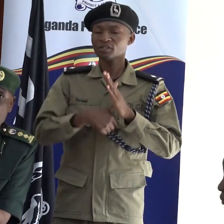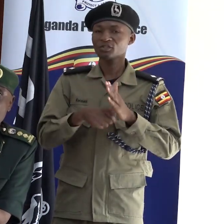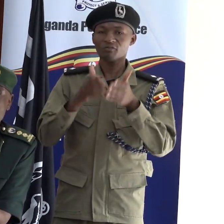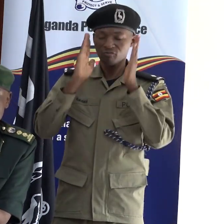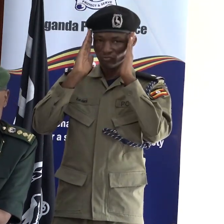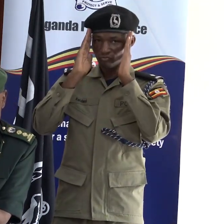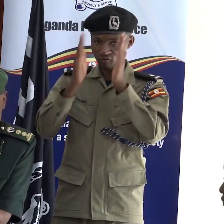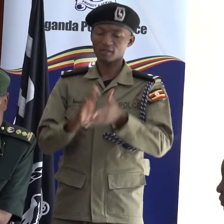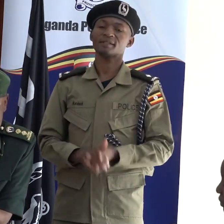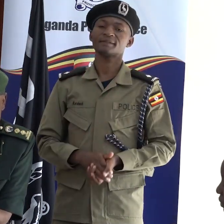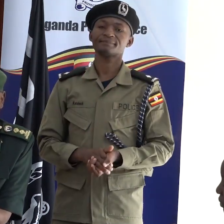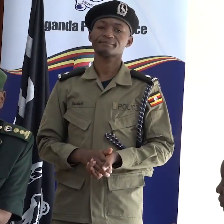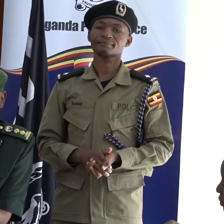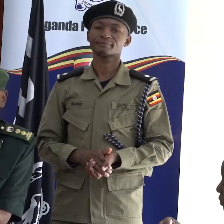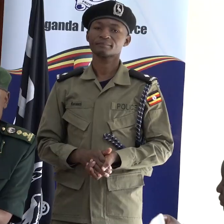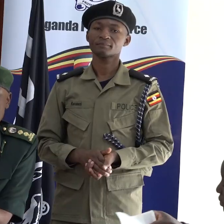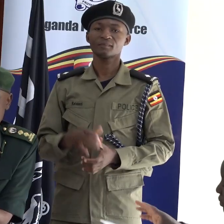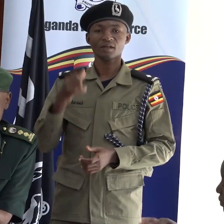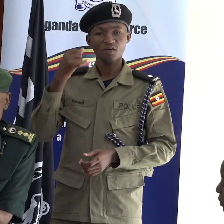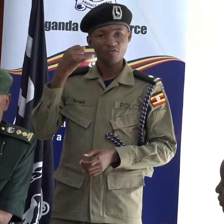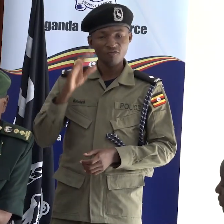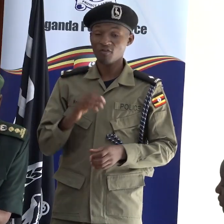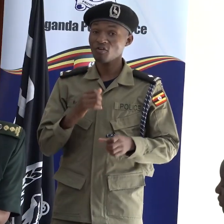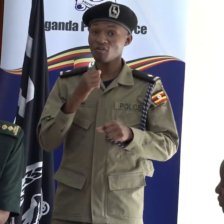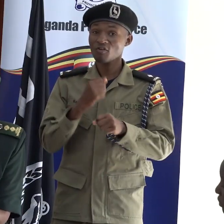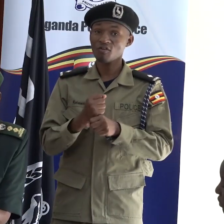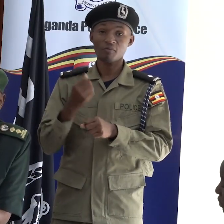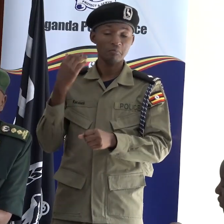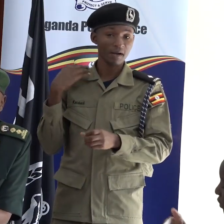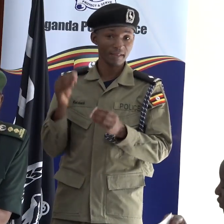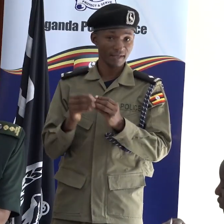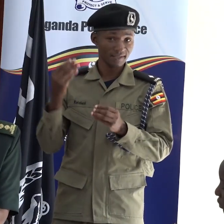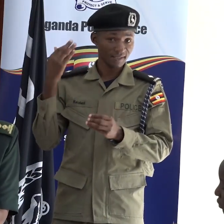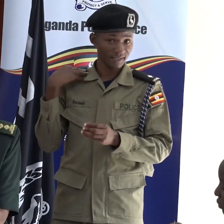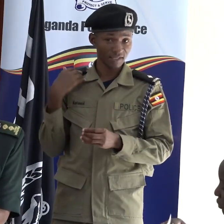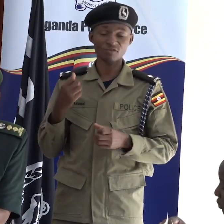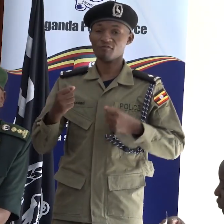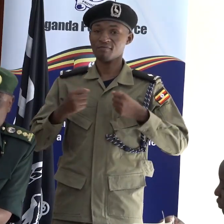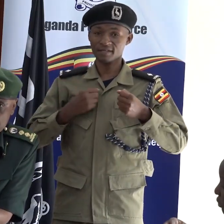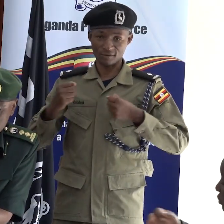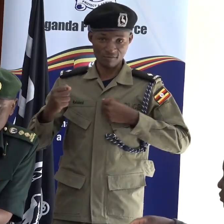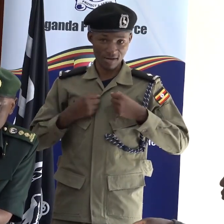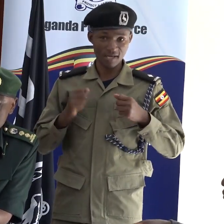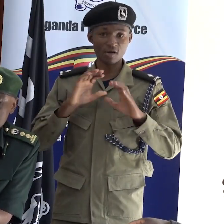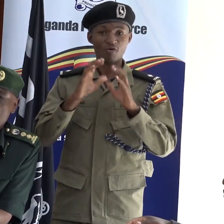That for those brothers and sisters of the Banyarwanda community, Bavandimwe,